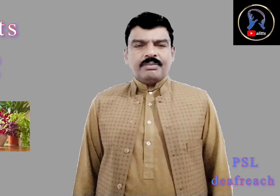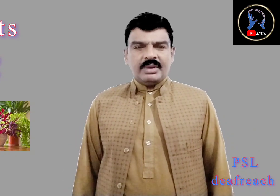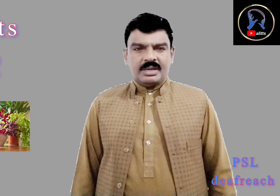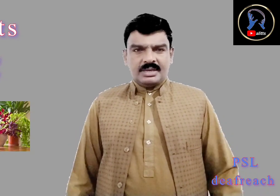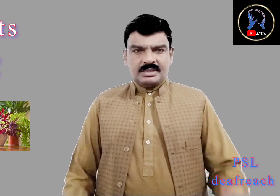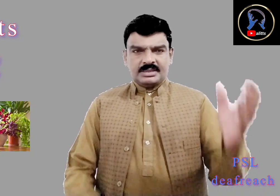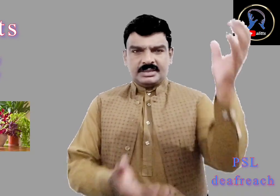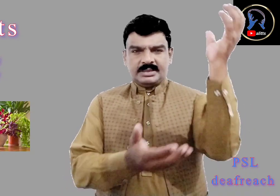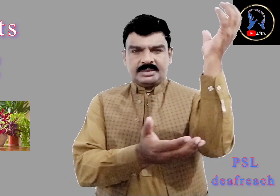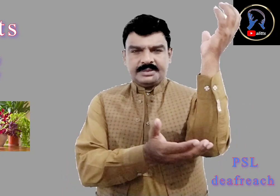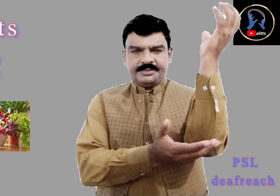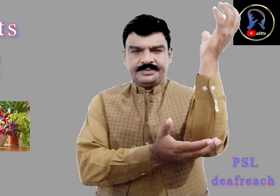plants